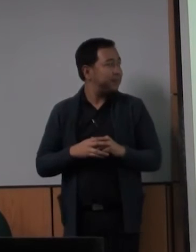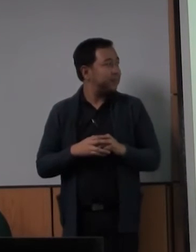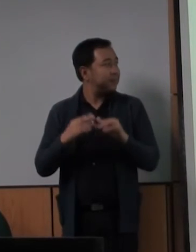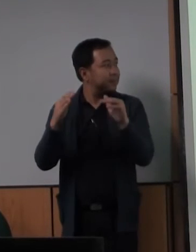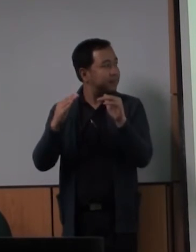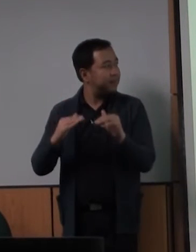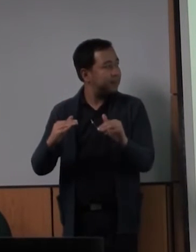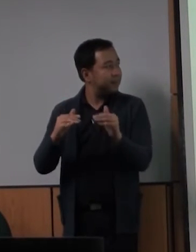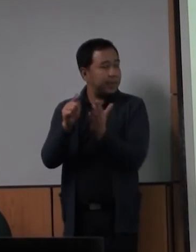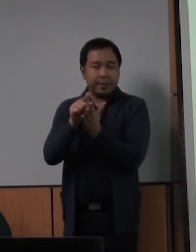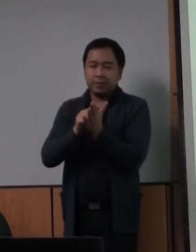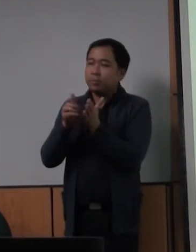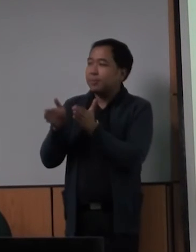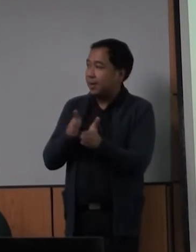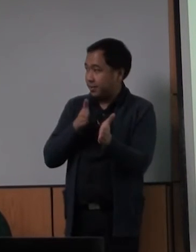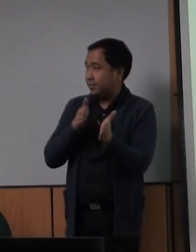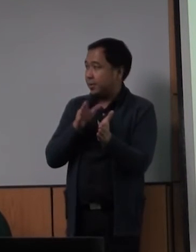then lesson plans and worksheets.